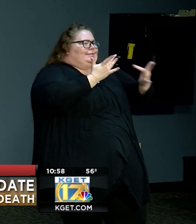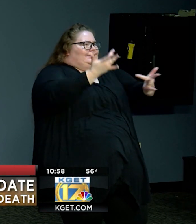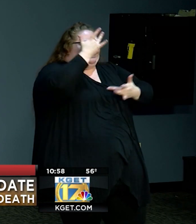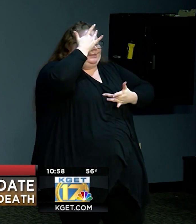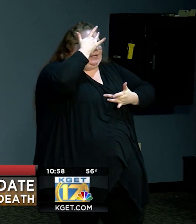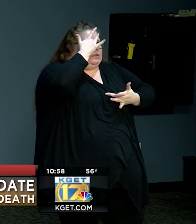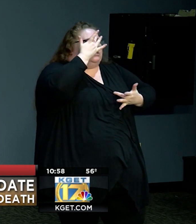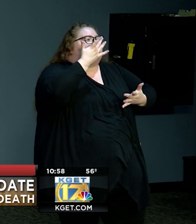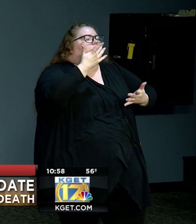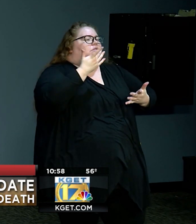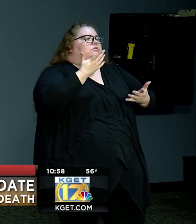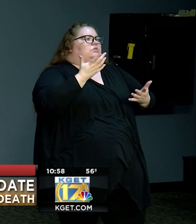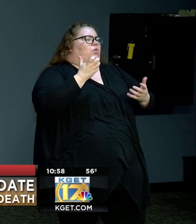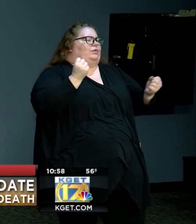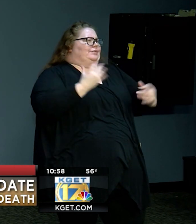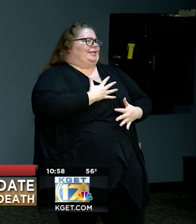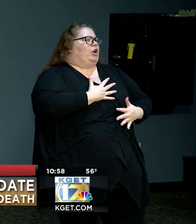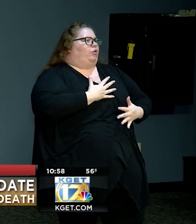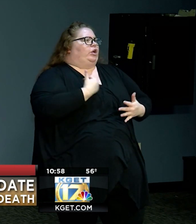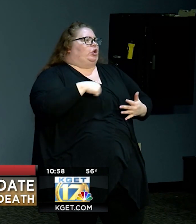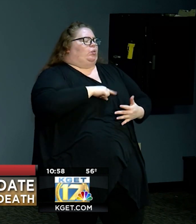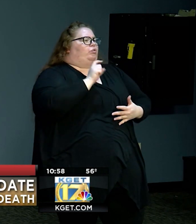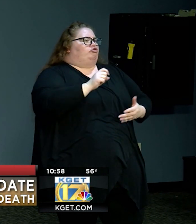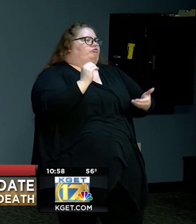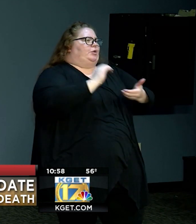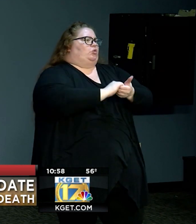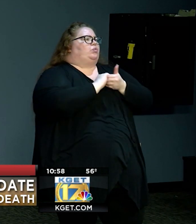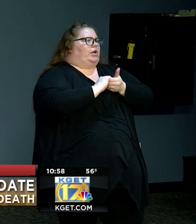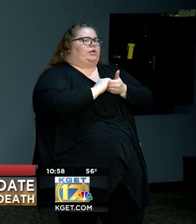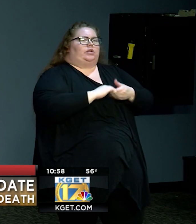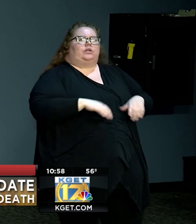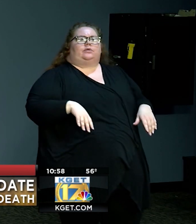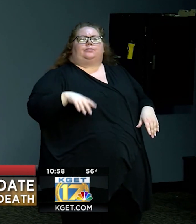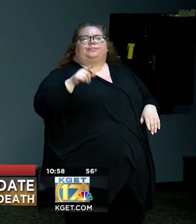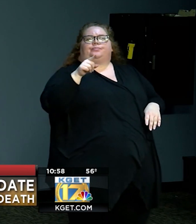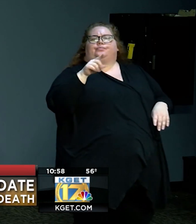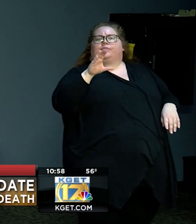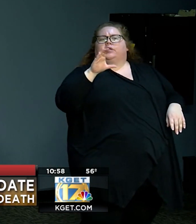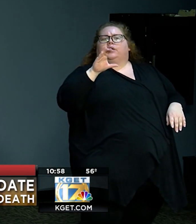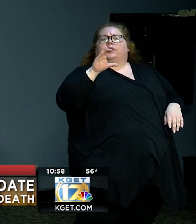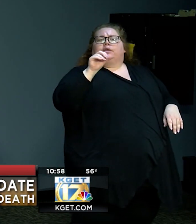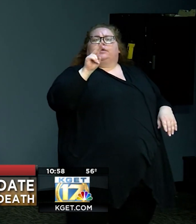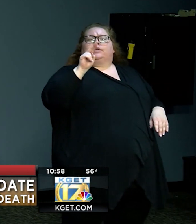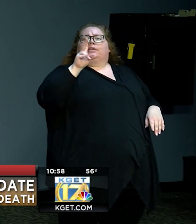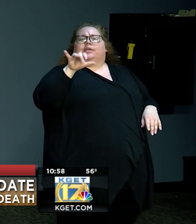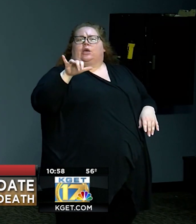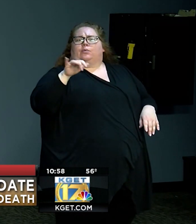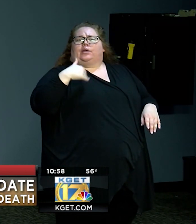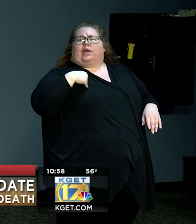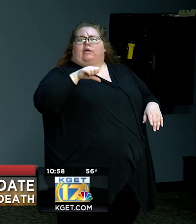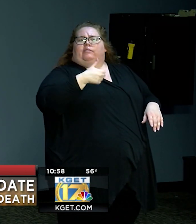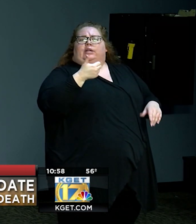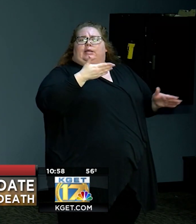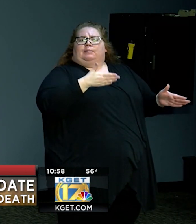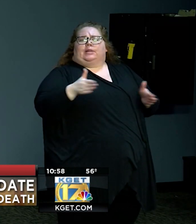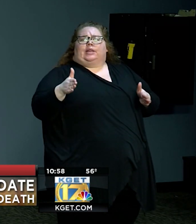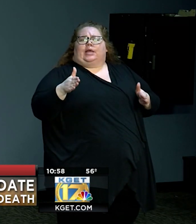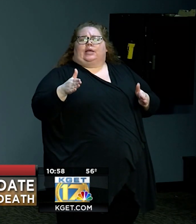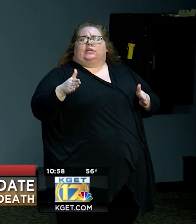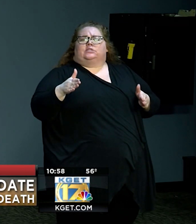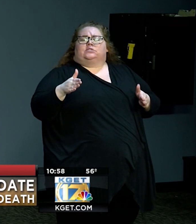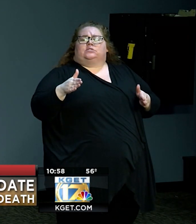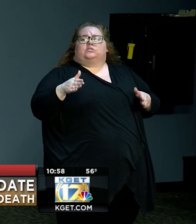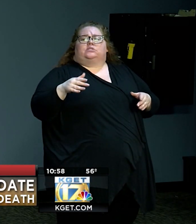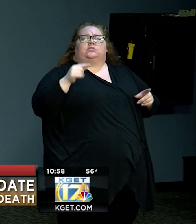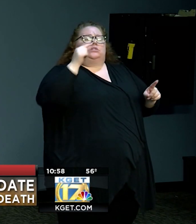arbitrary, and that's quite terrifying. So we should be united around that. And does the county have any plans to help these people who come June, they're